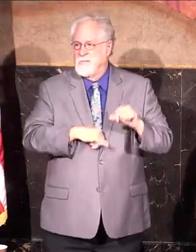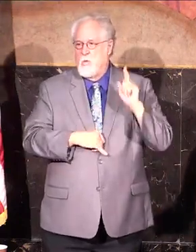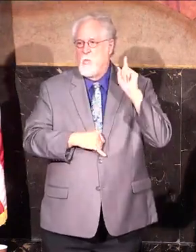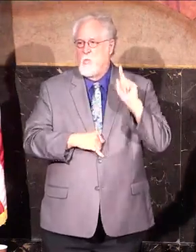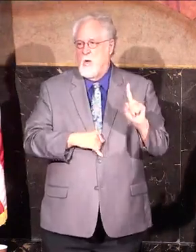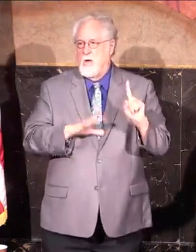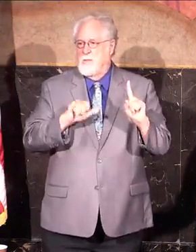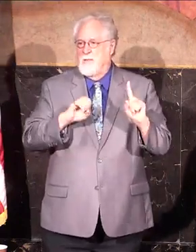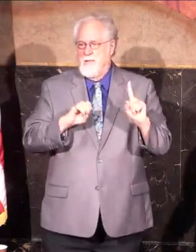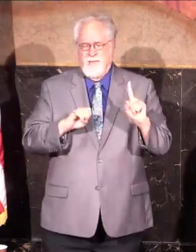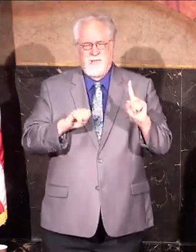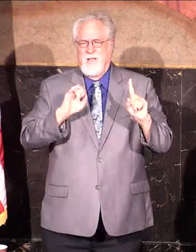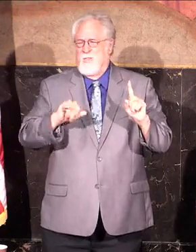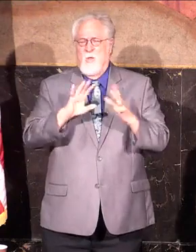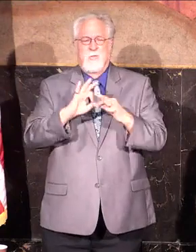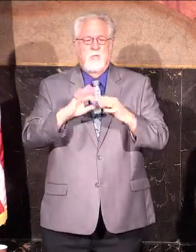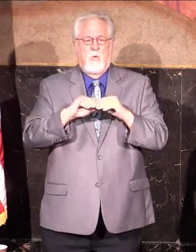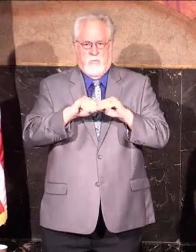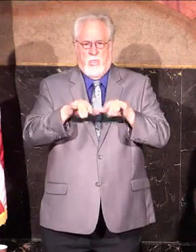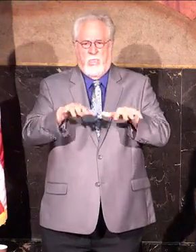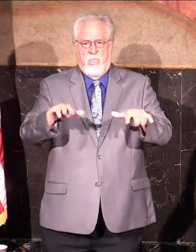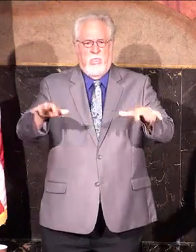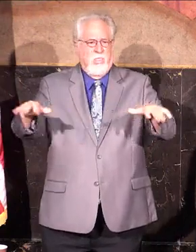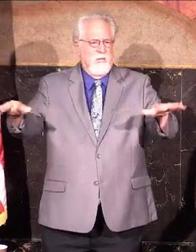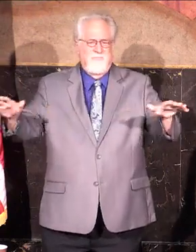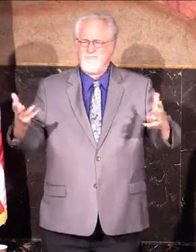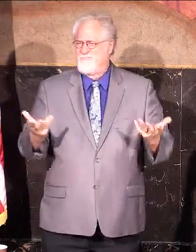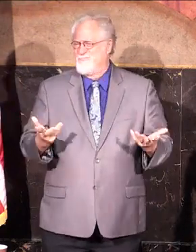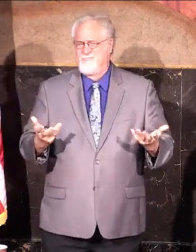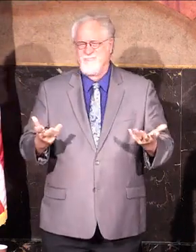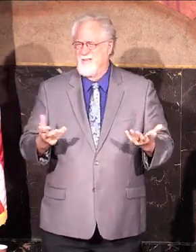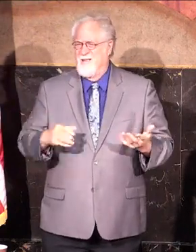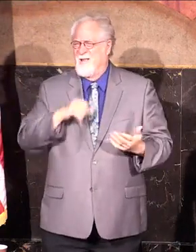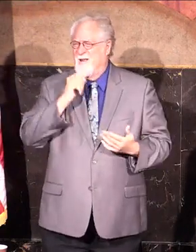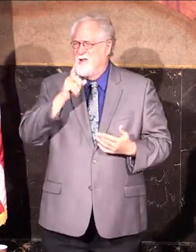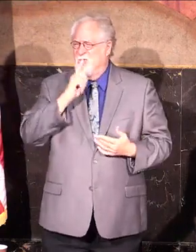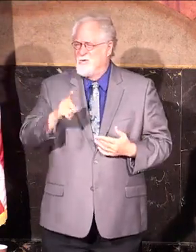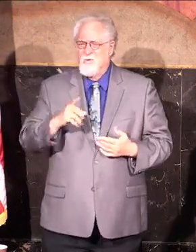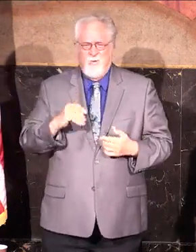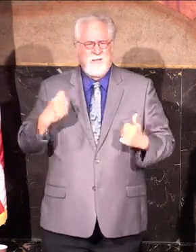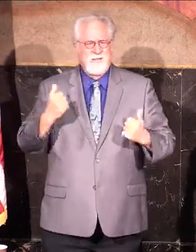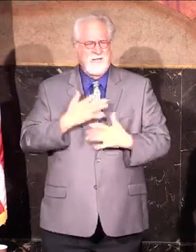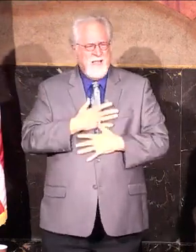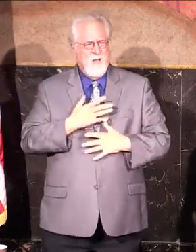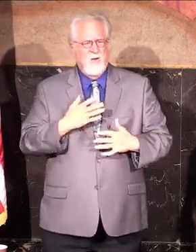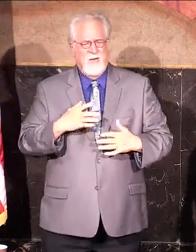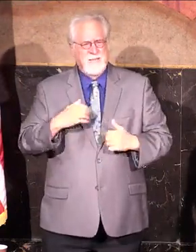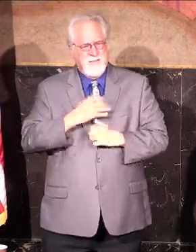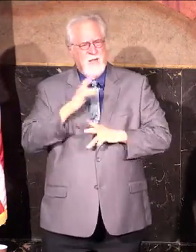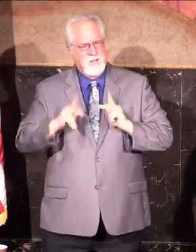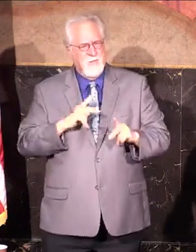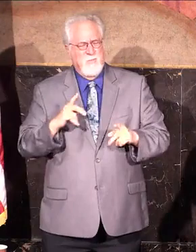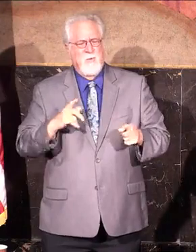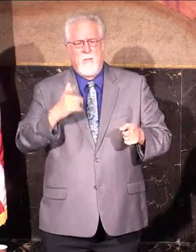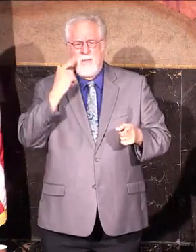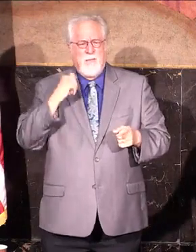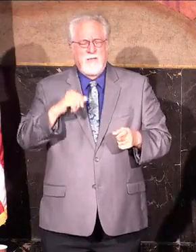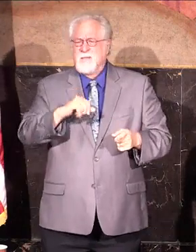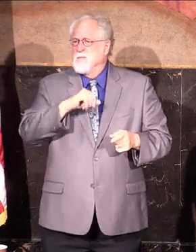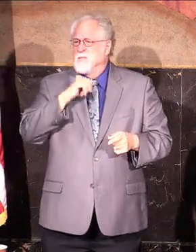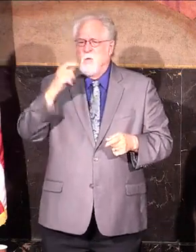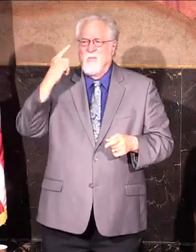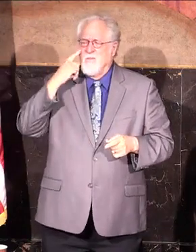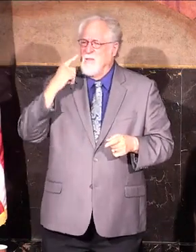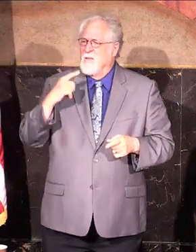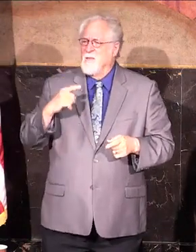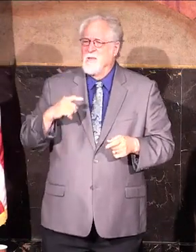case. These kinds of stories, I think, are insidious and pernicious and quite frankly scary from a public health standpoint, because I don't think that there